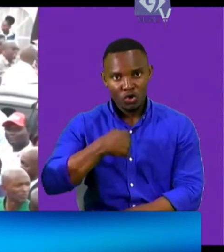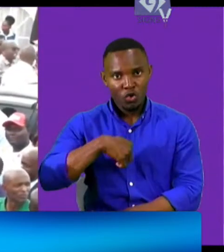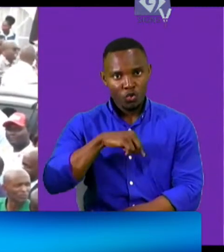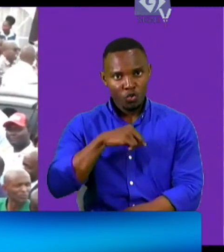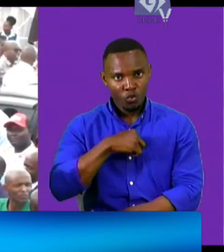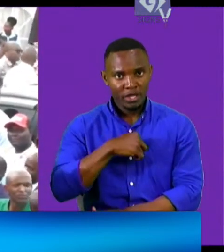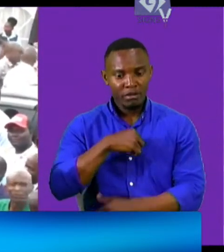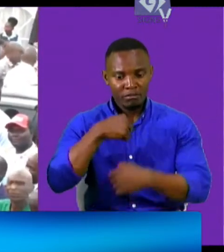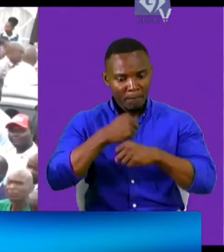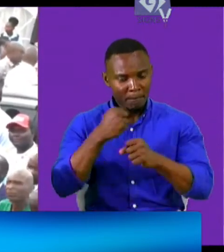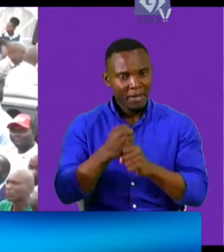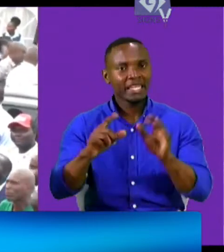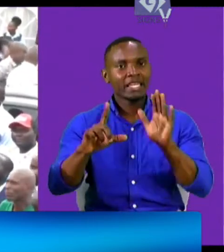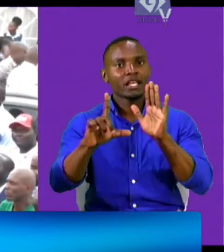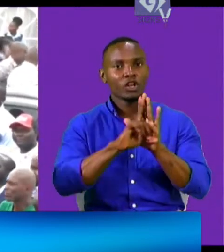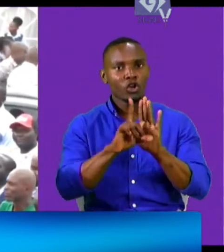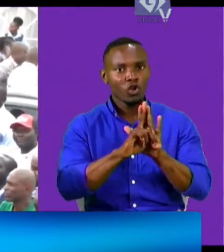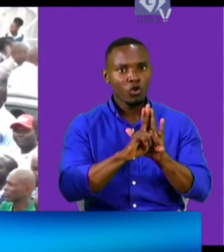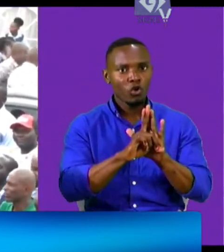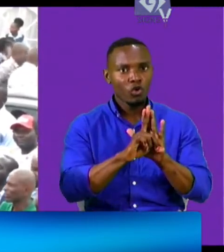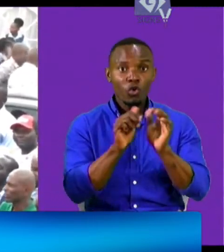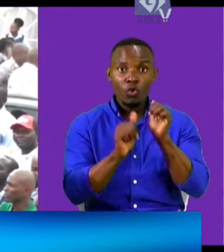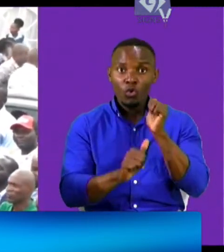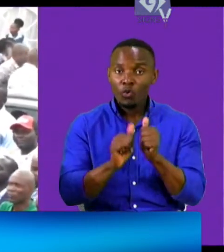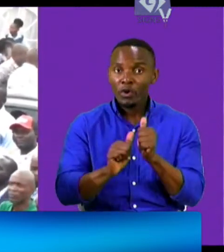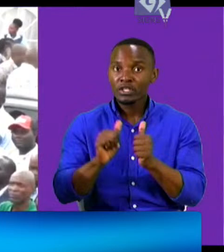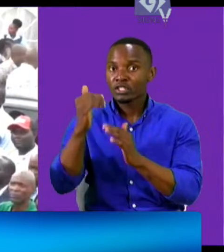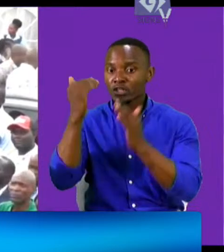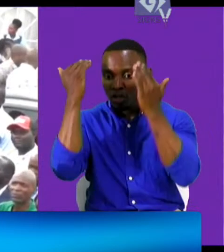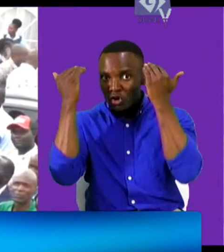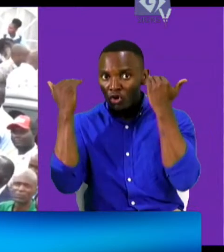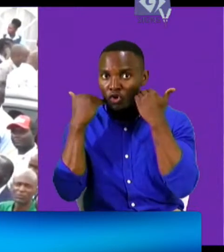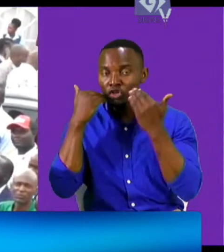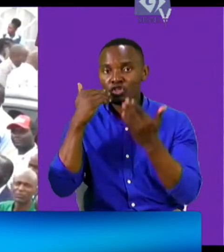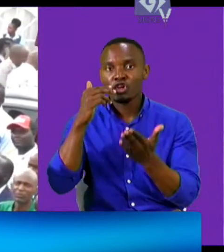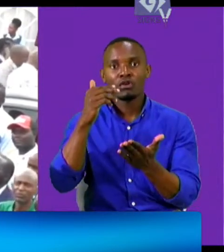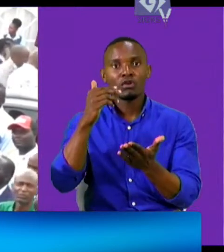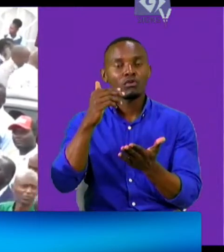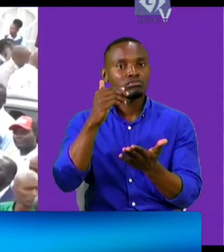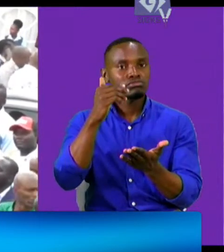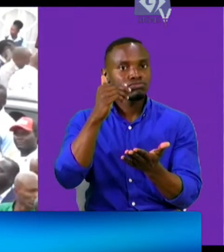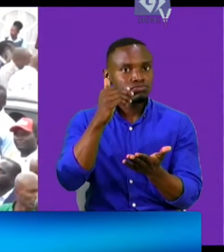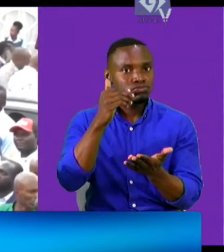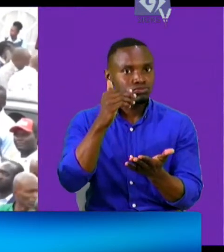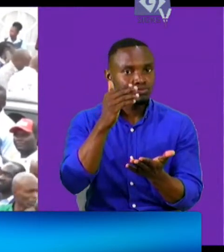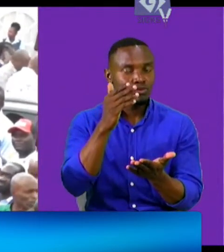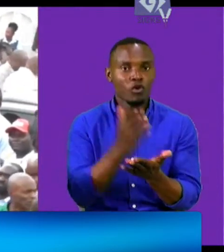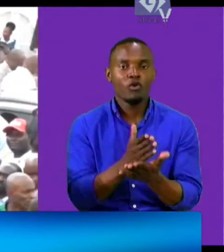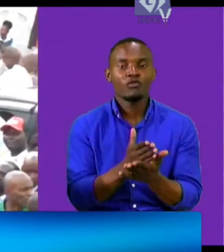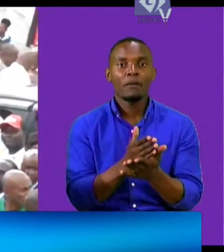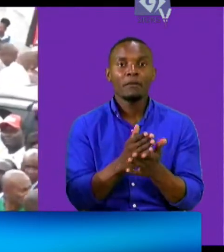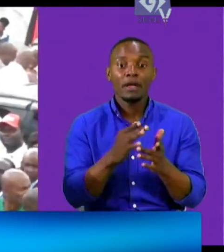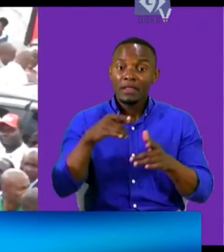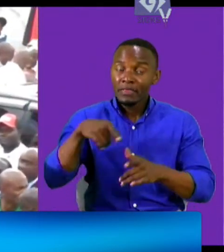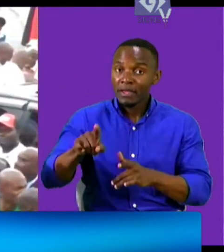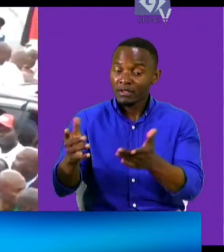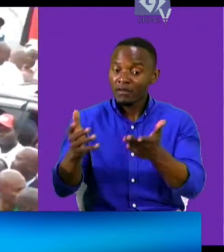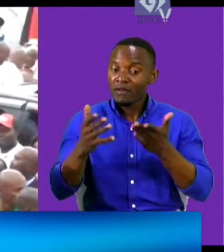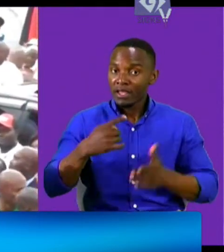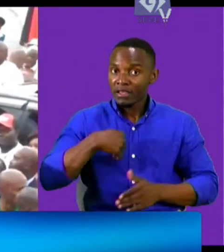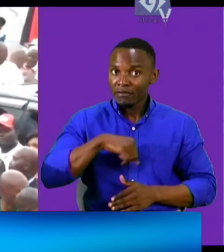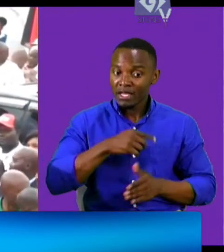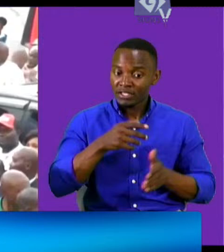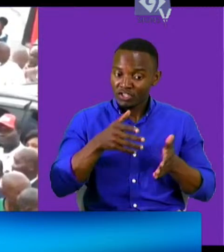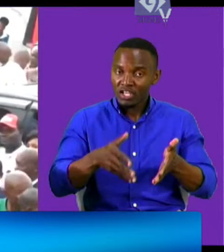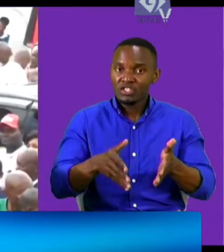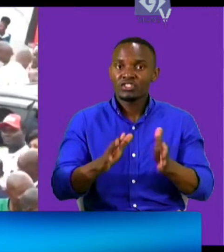the law that the court authorized that we go and make the law. They should have given us a chance to complete the law, but we are